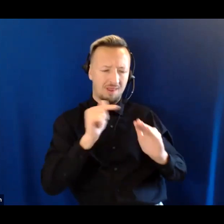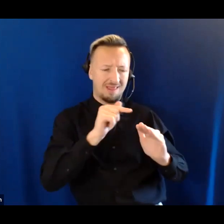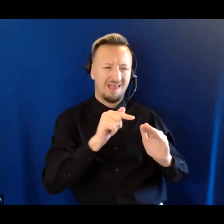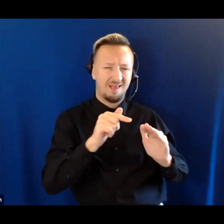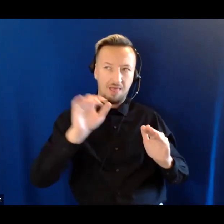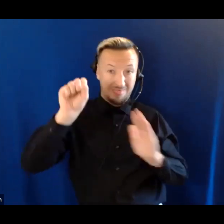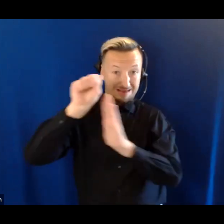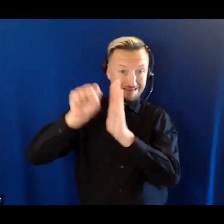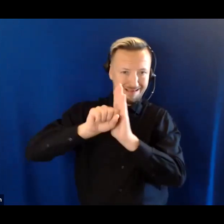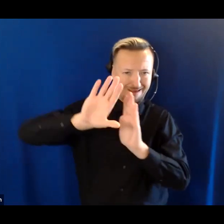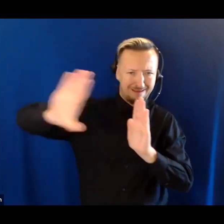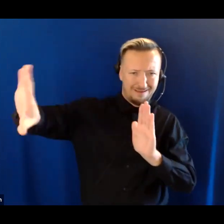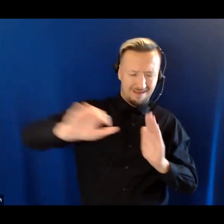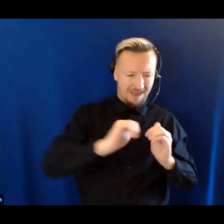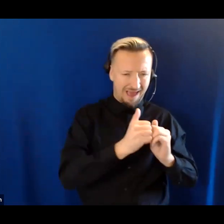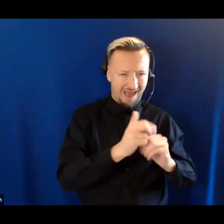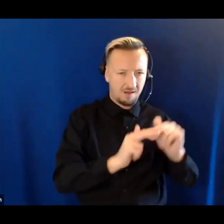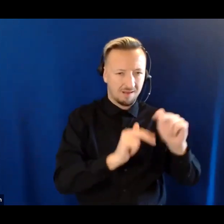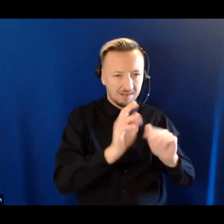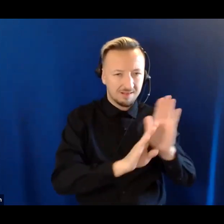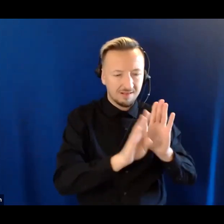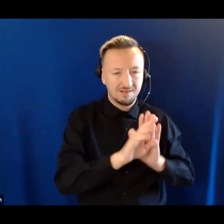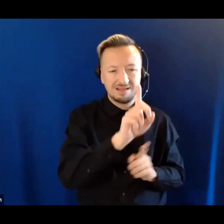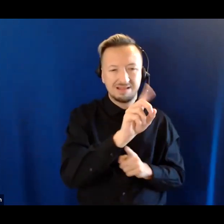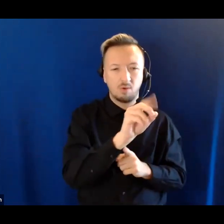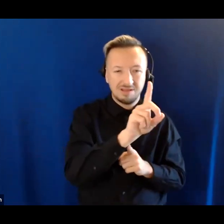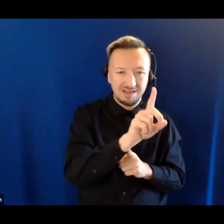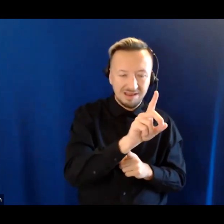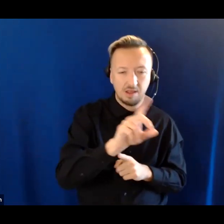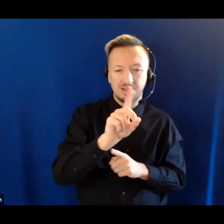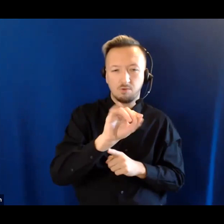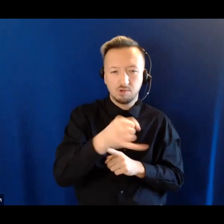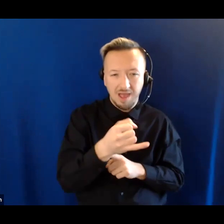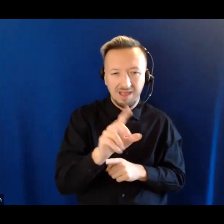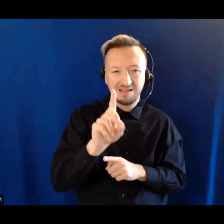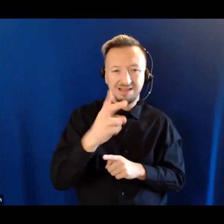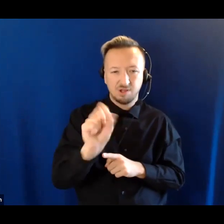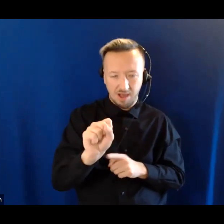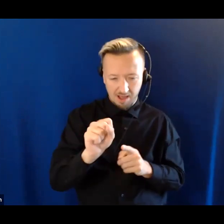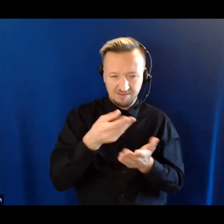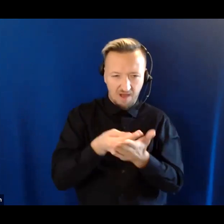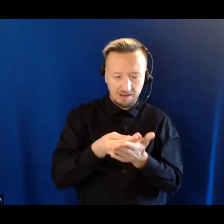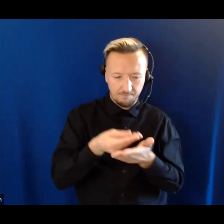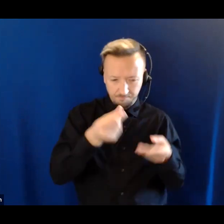through DOD funding, through DOJ funding, through DHS funding. And that led me to